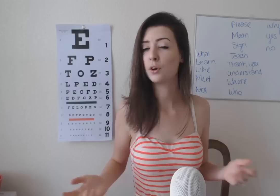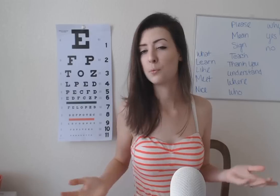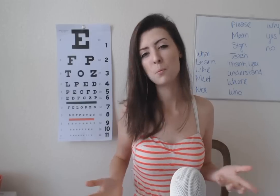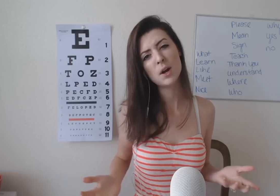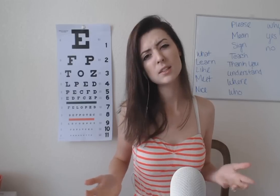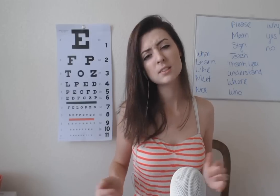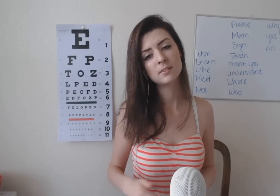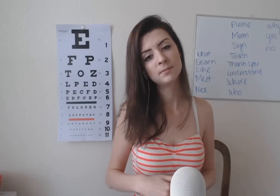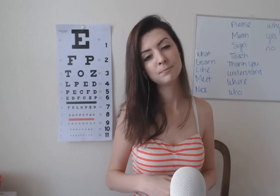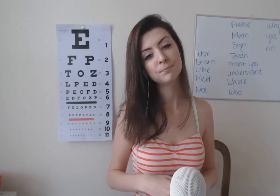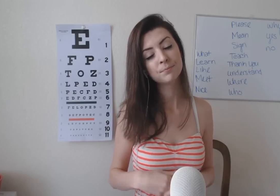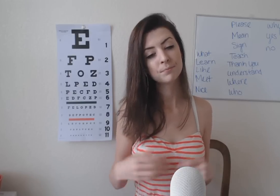what?